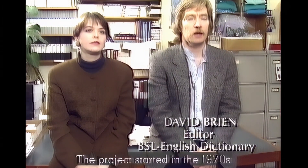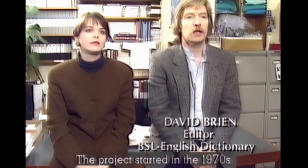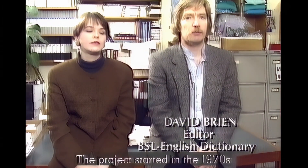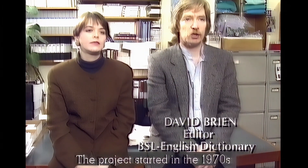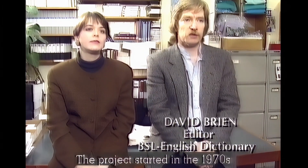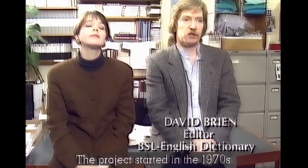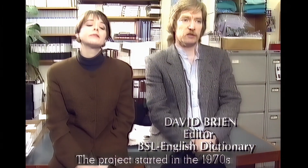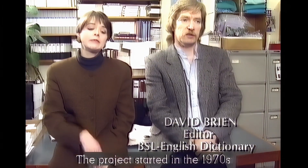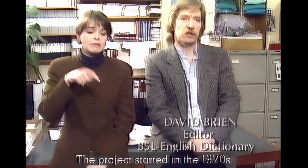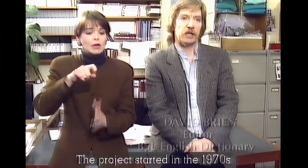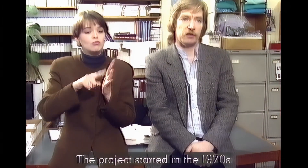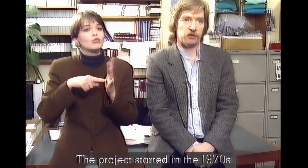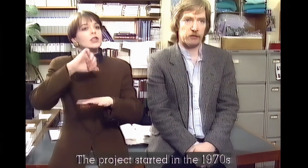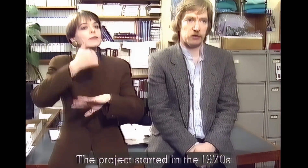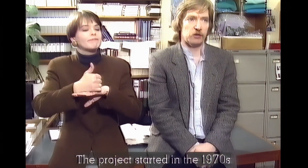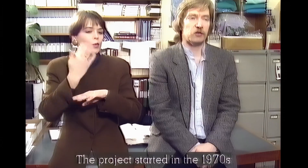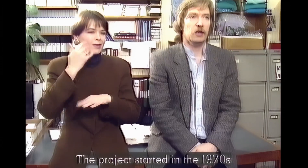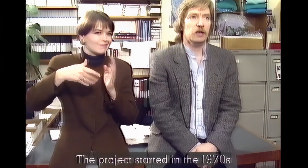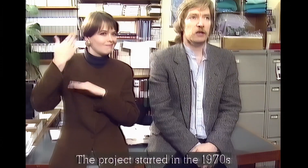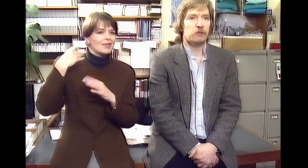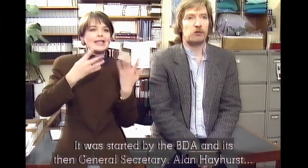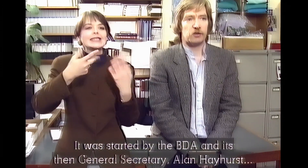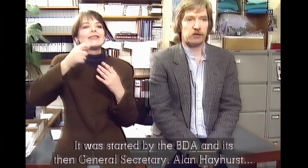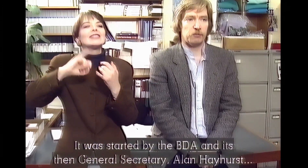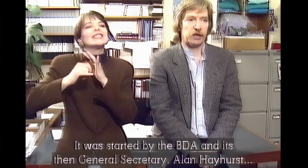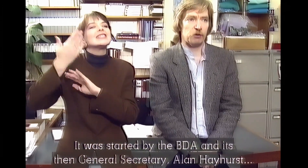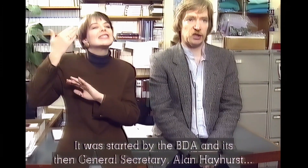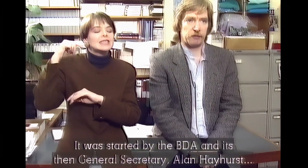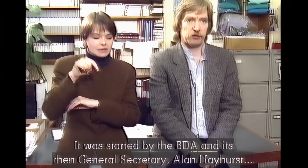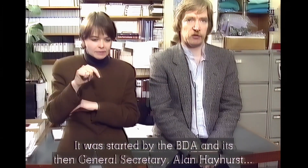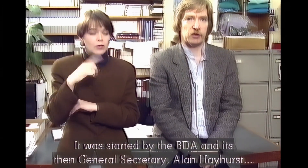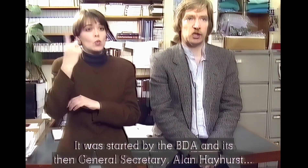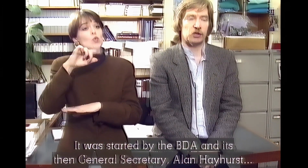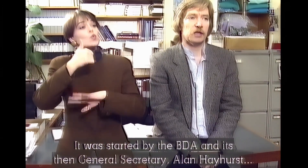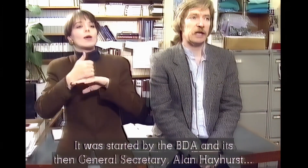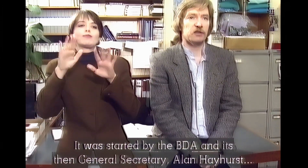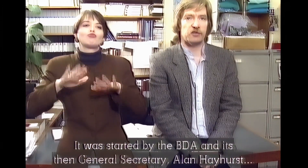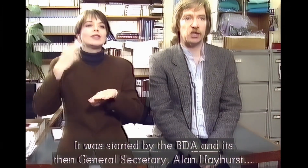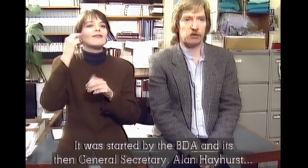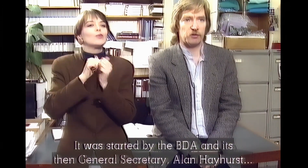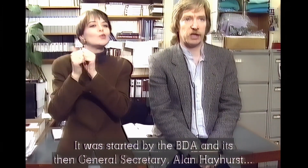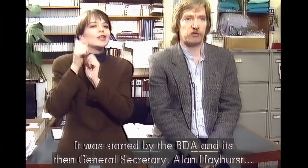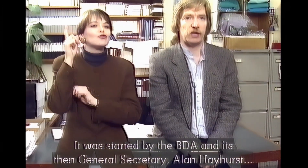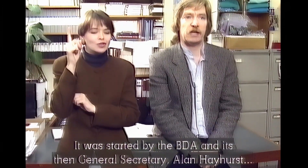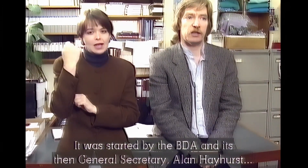The project started in the 1970s. It was started by the British Deaf Association and its then General Secretary, Alan